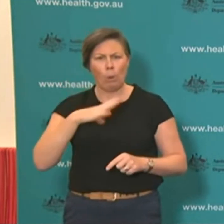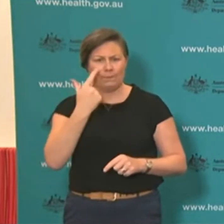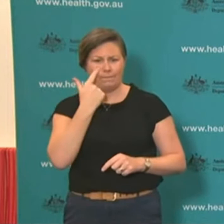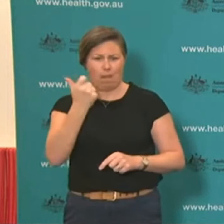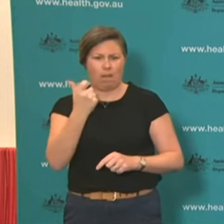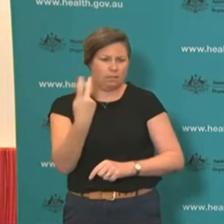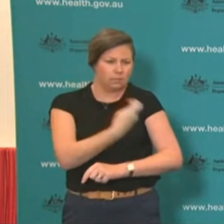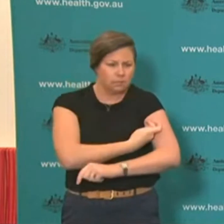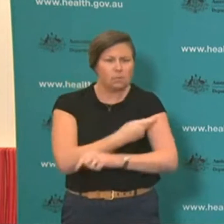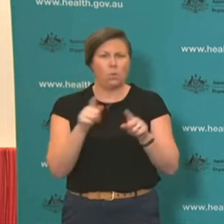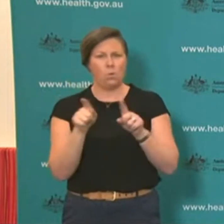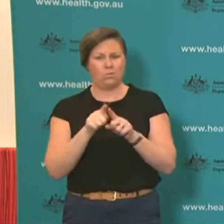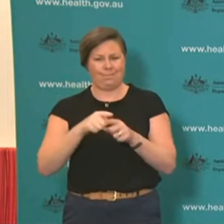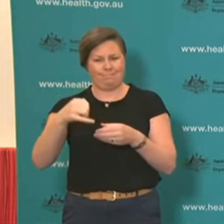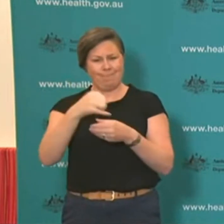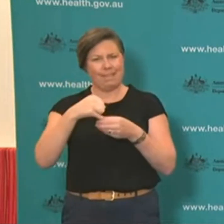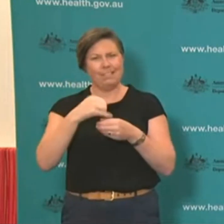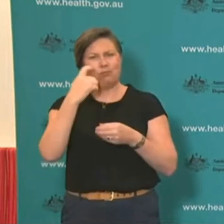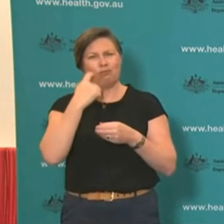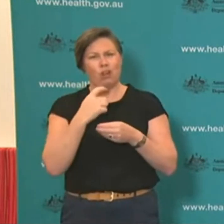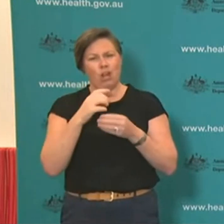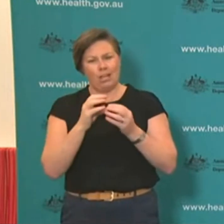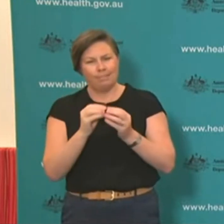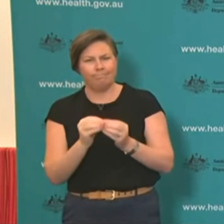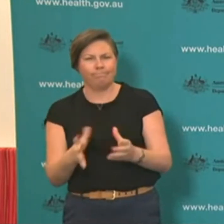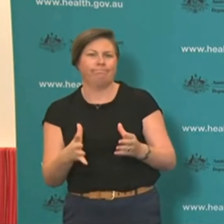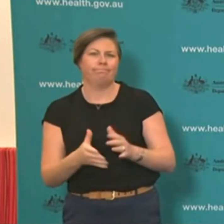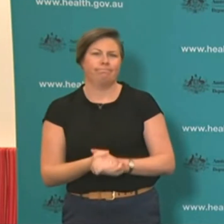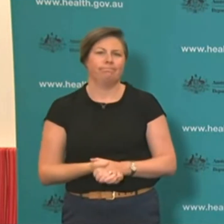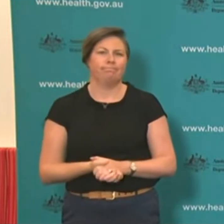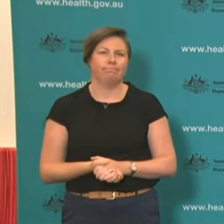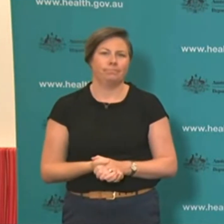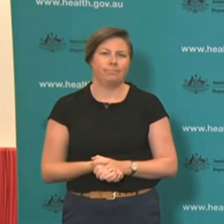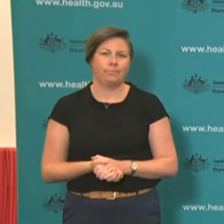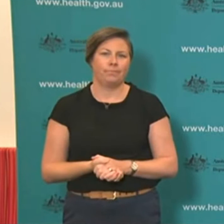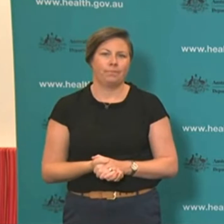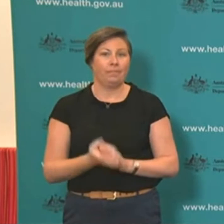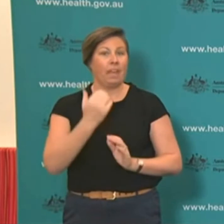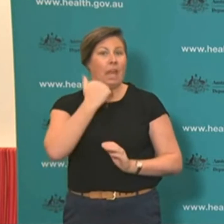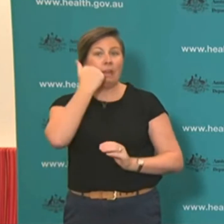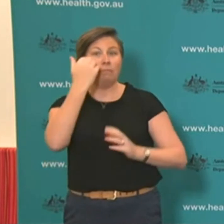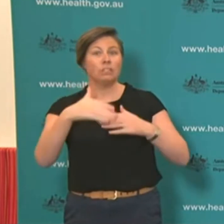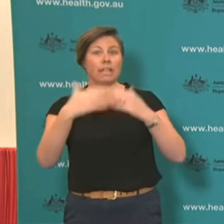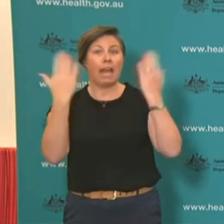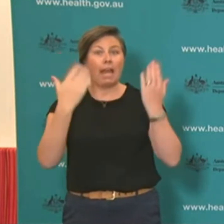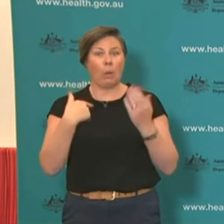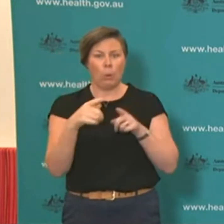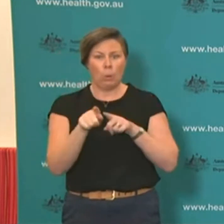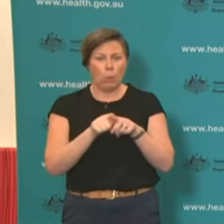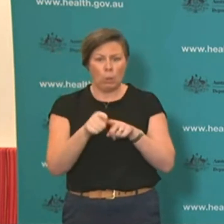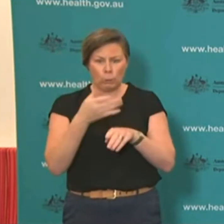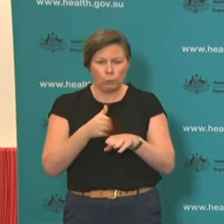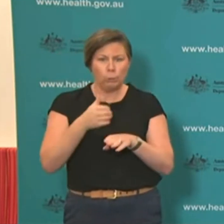COVID. In Australia, I've reflected before about how we learn every day in the